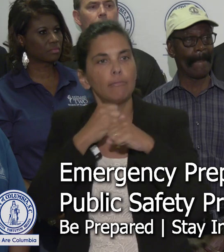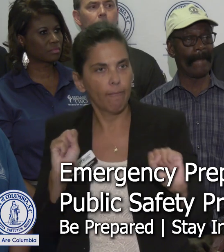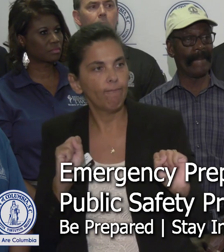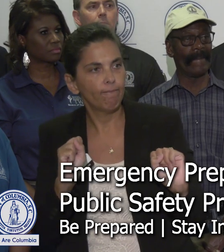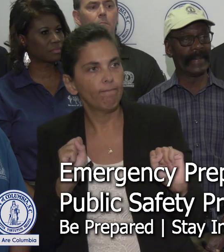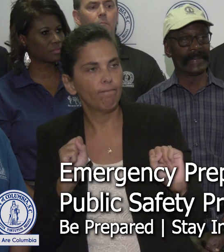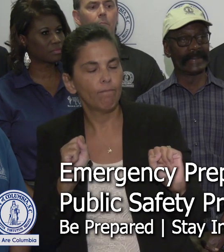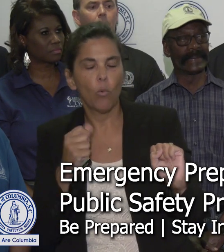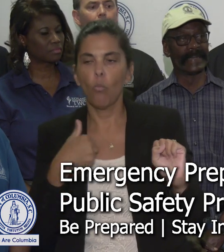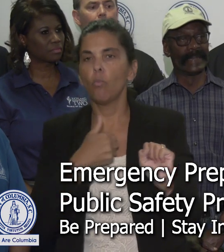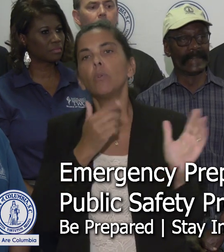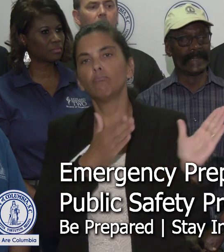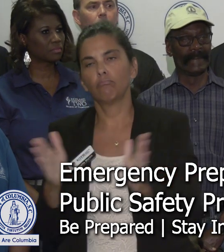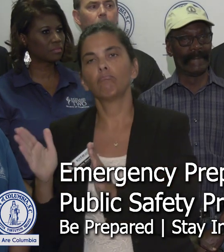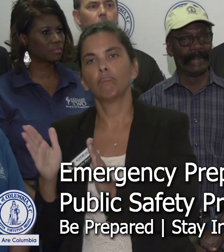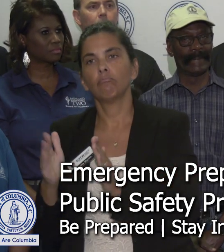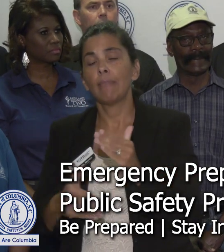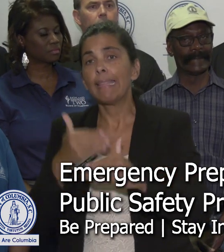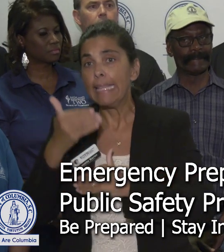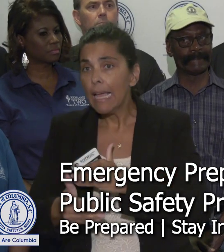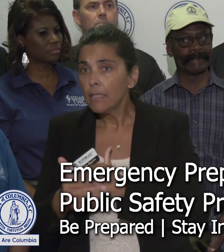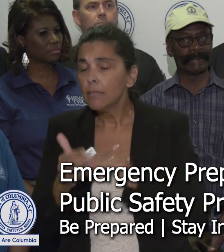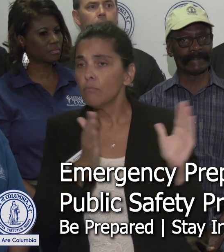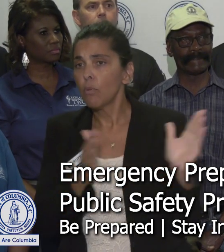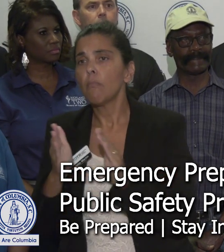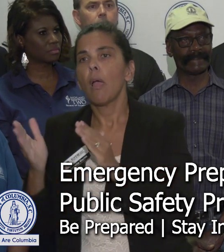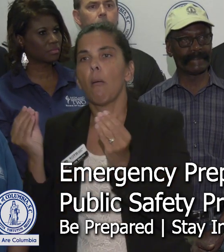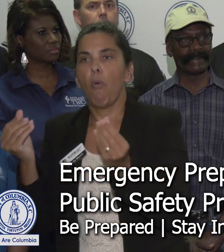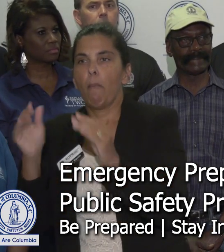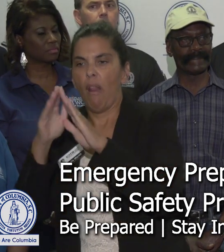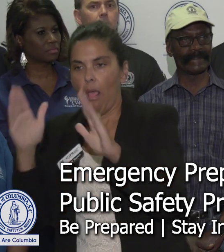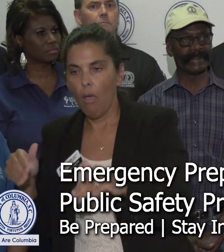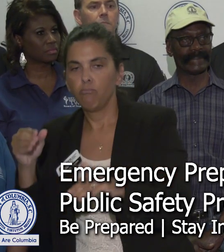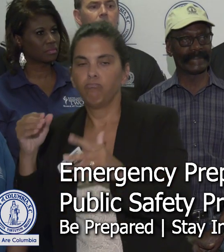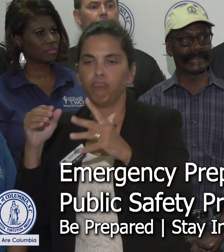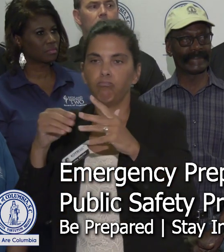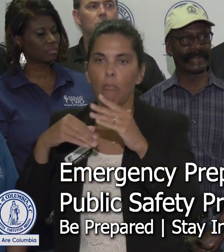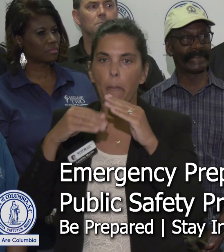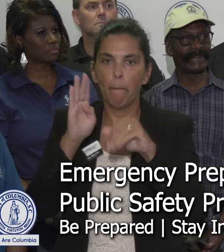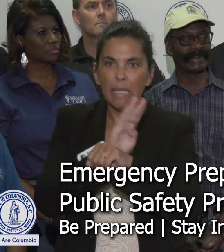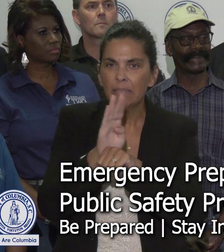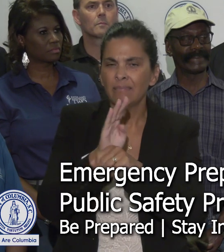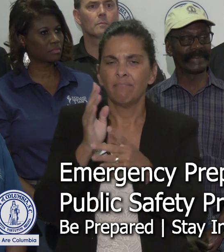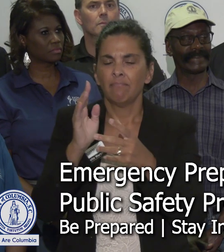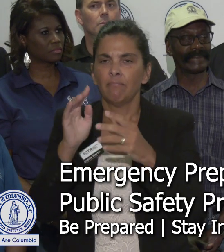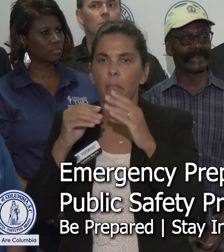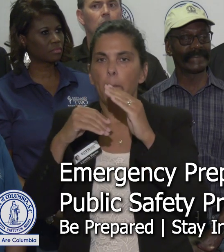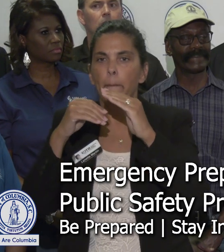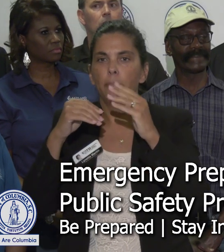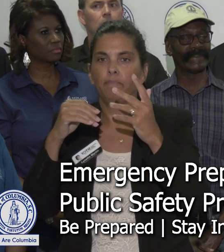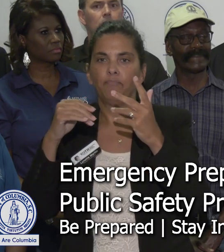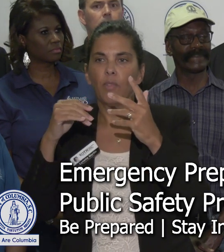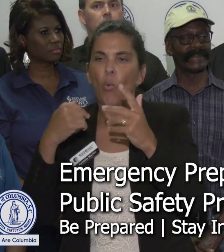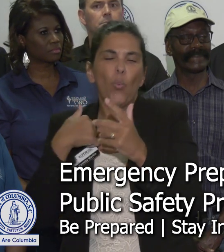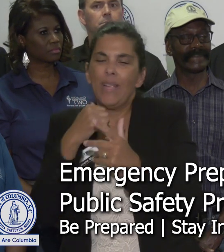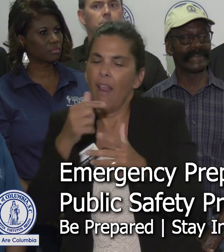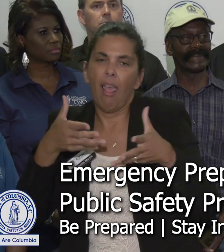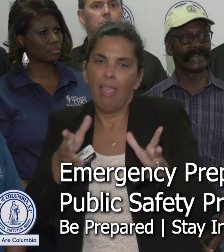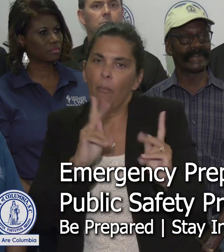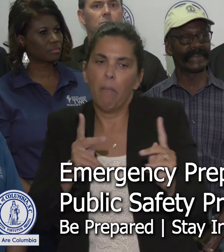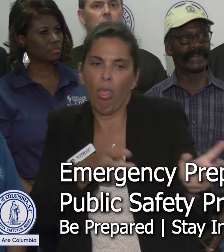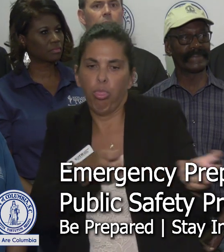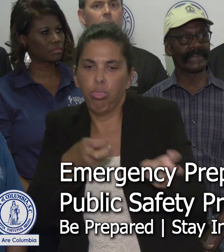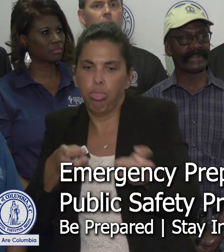that. The next is protect property. We're not going to allow bad guys to get out here and rob and steal and take